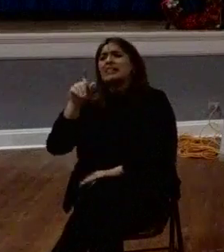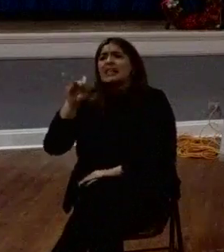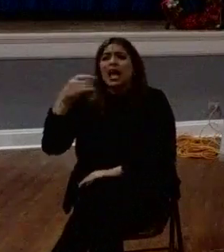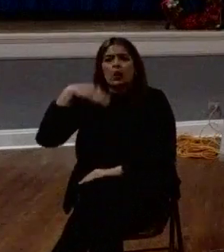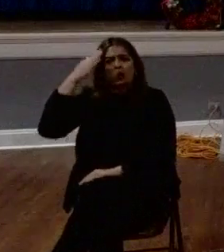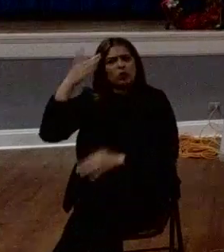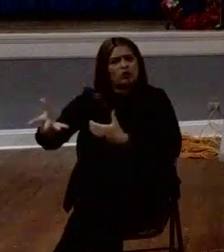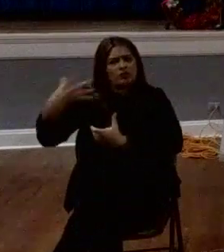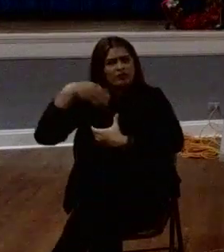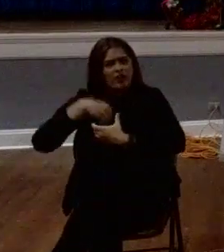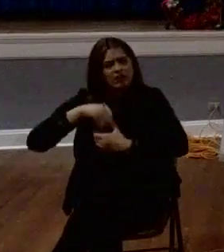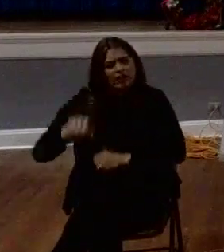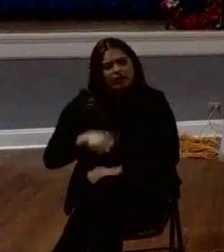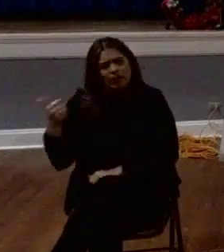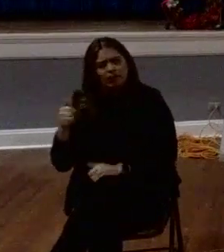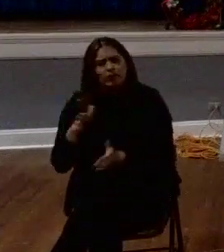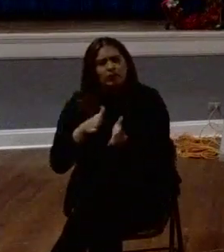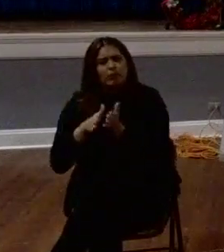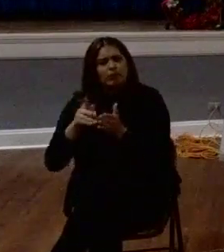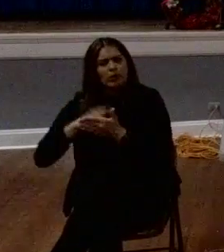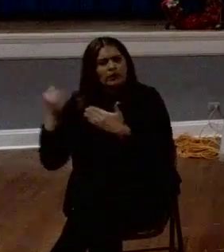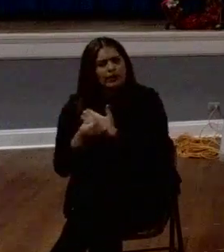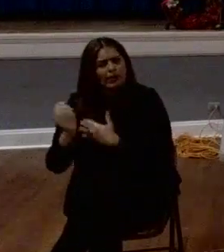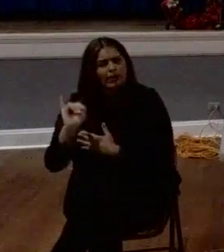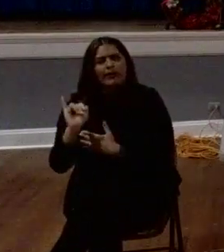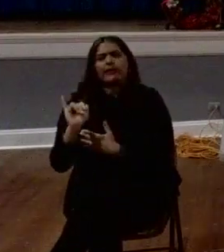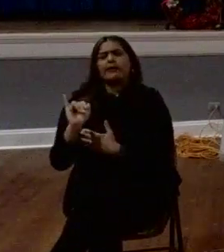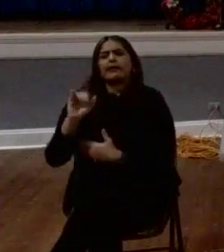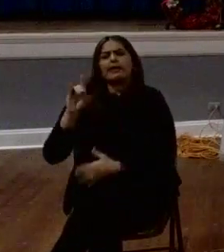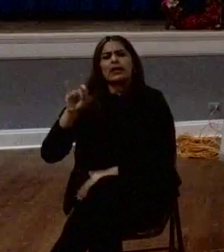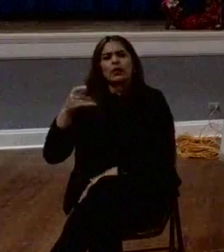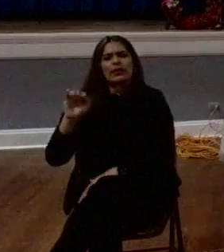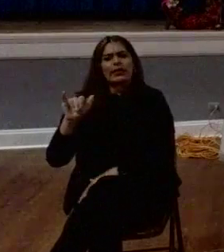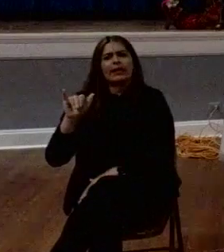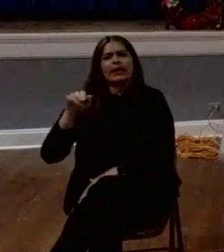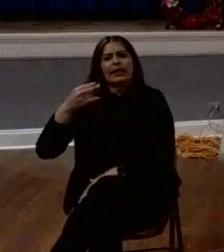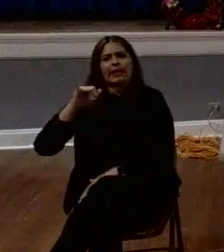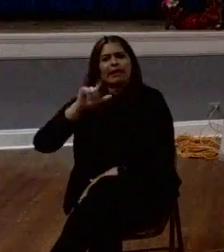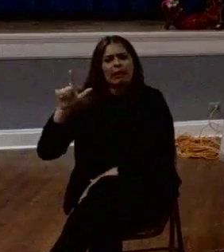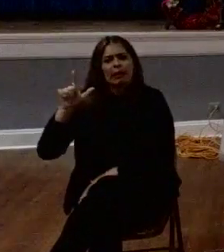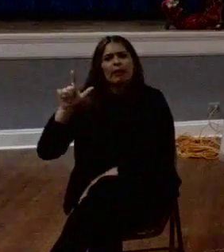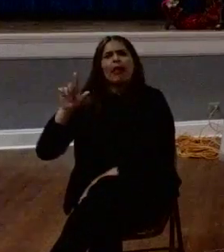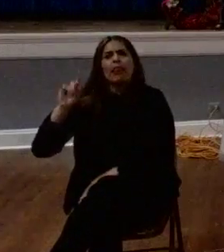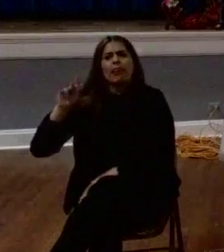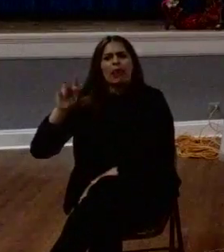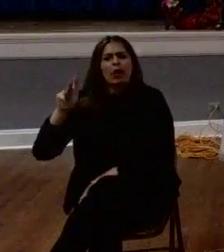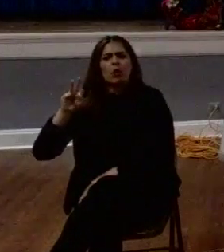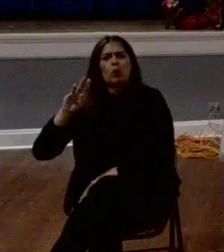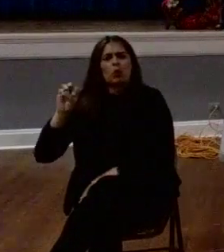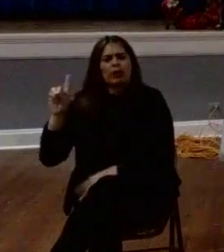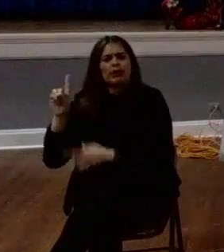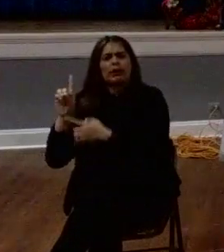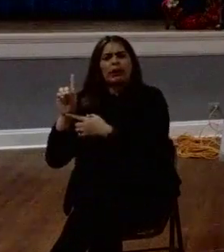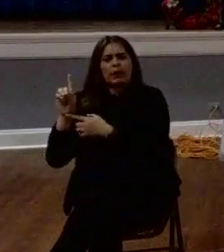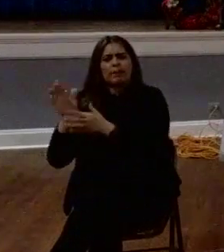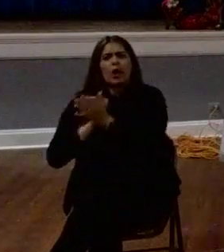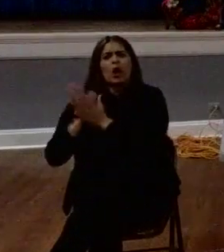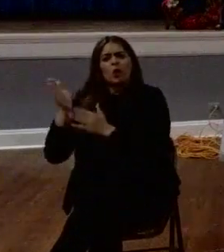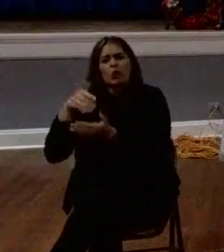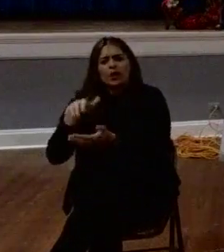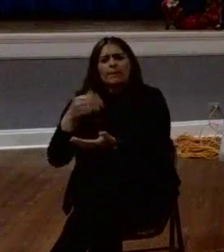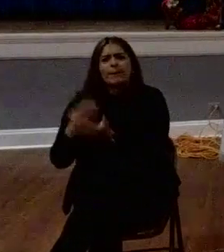involved you've been in other projects, like the Dinwiddie Hill Lockwood Park. $3.1 million was